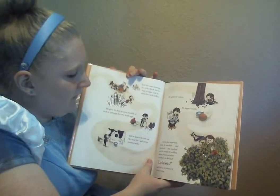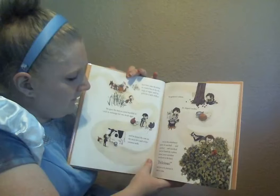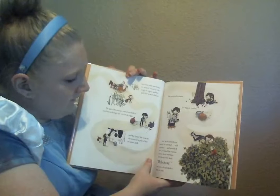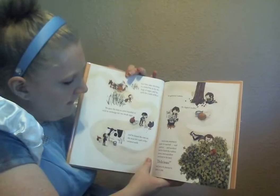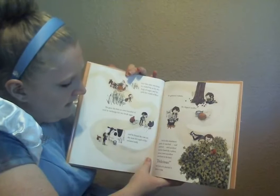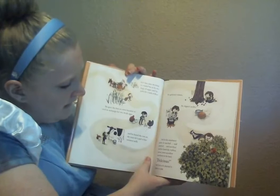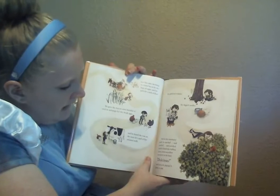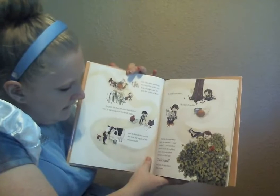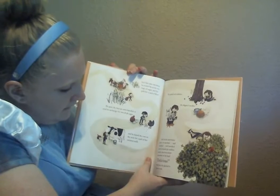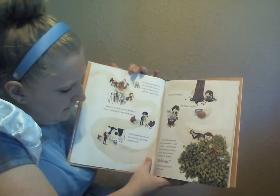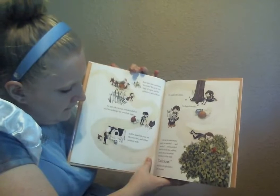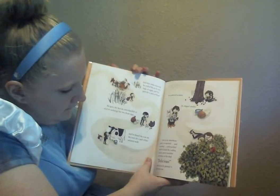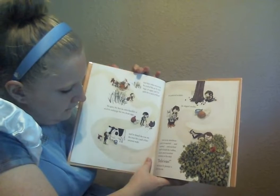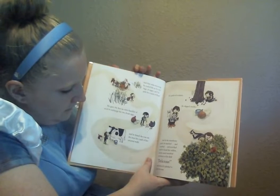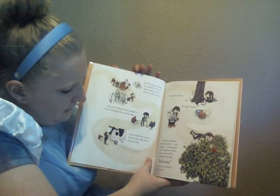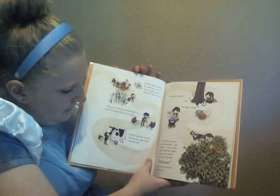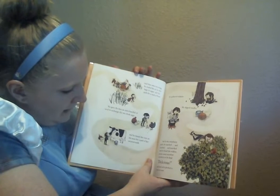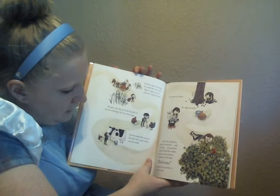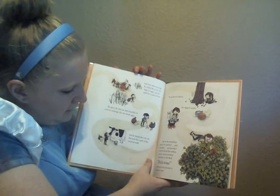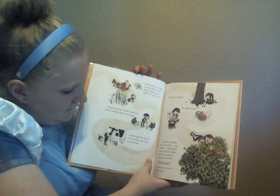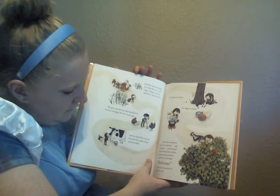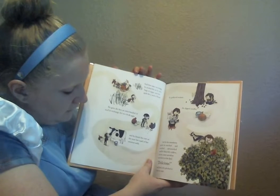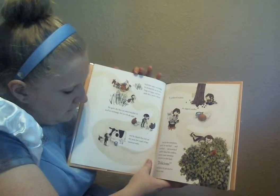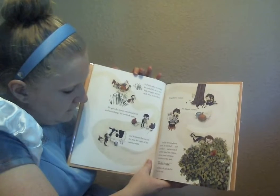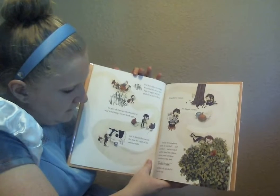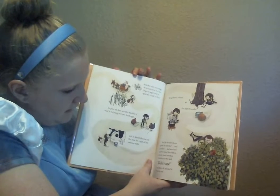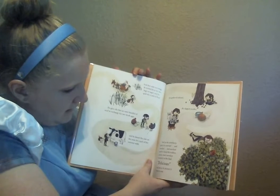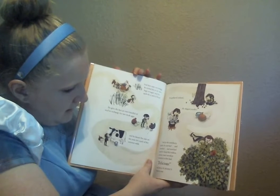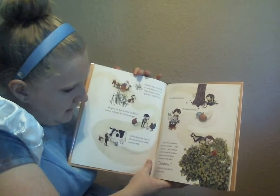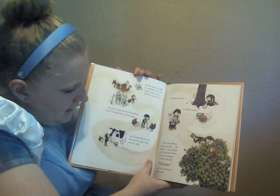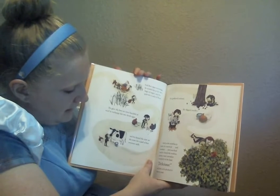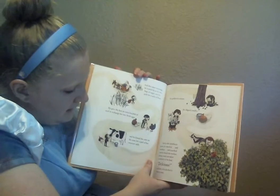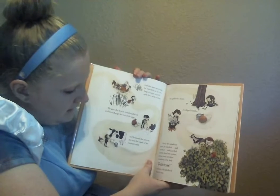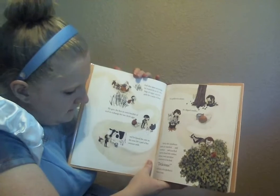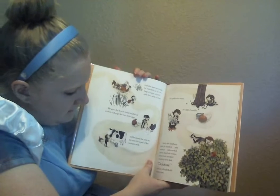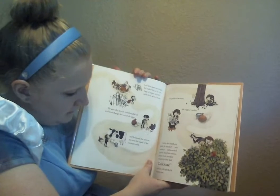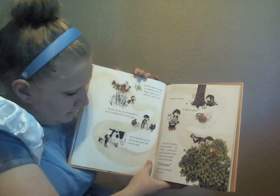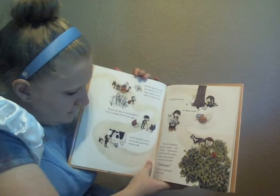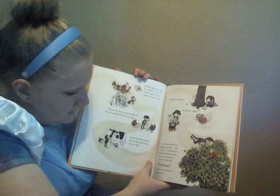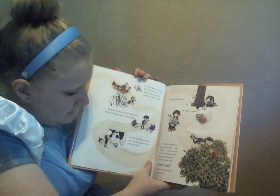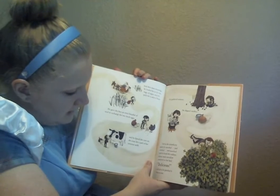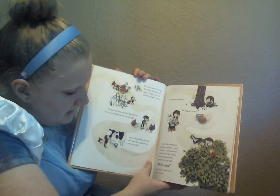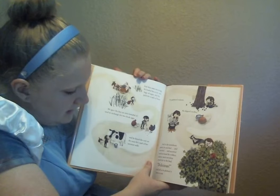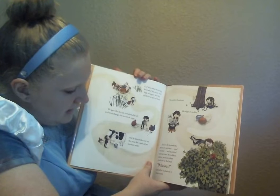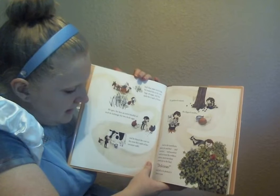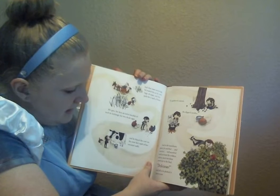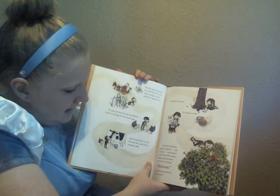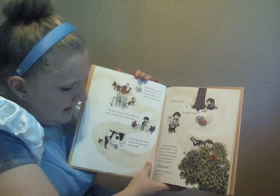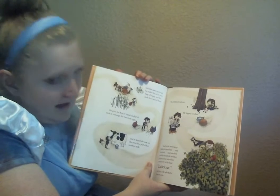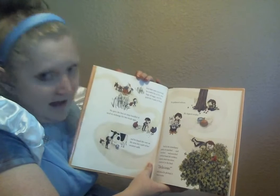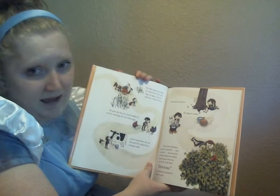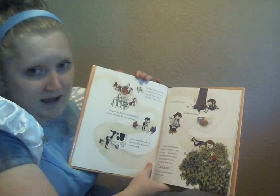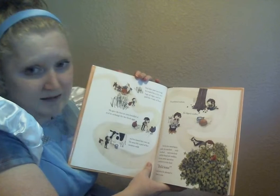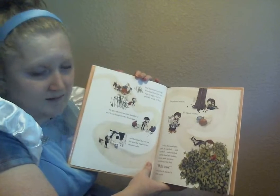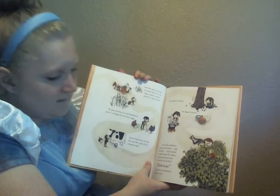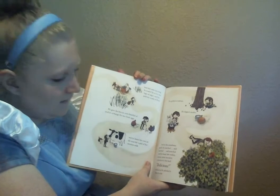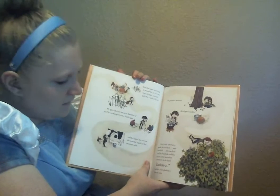candles, and in the strawberry patch he searched and searched and